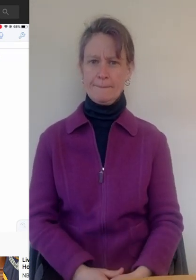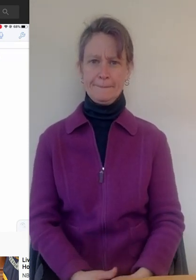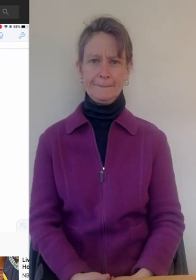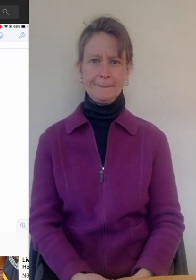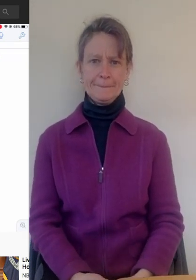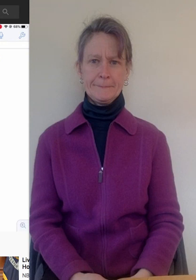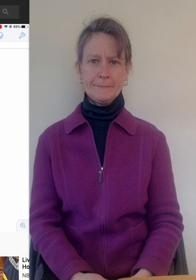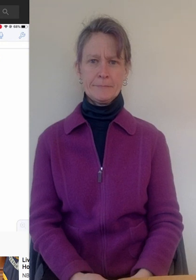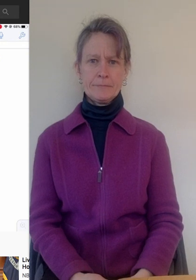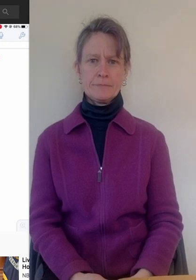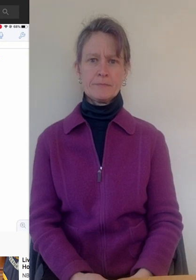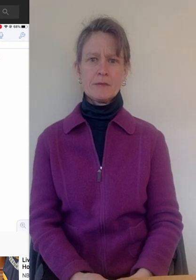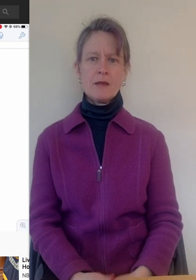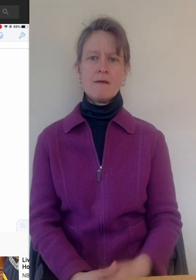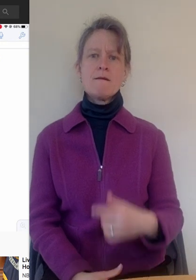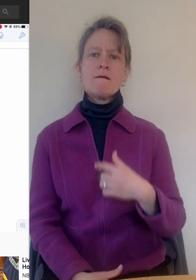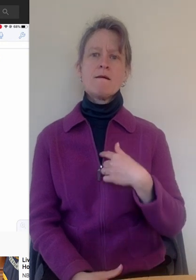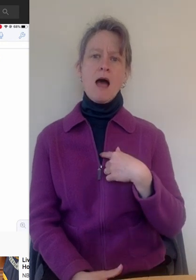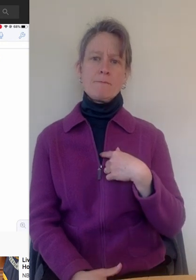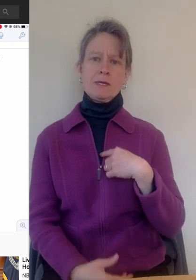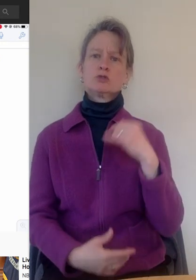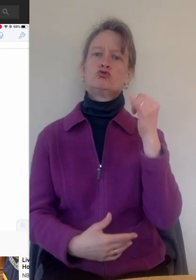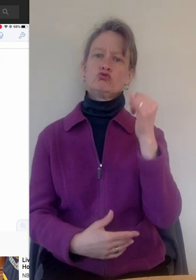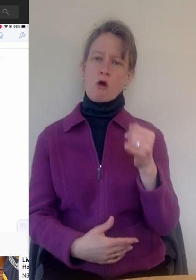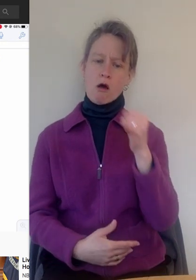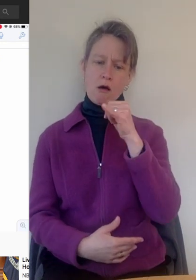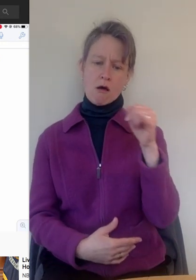Going to draw out our table.